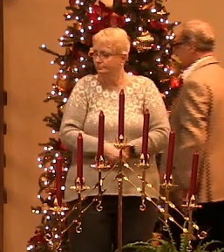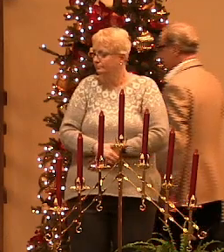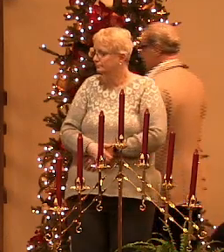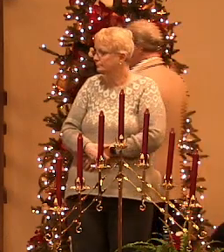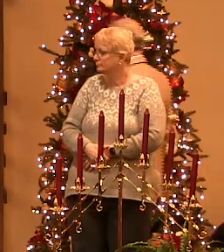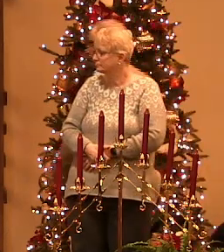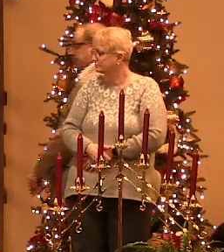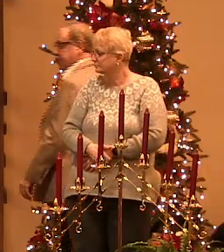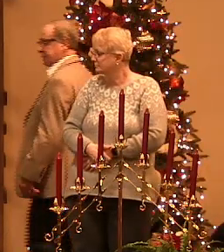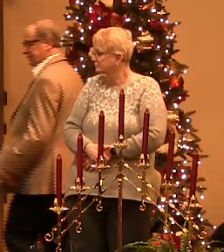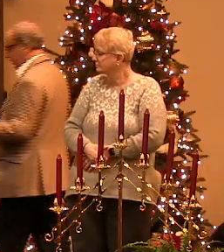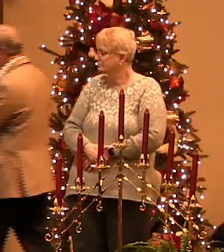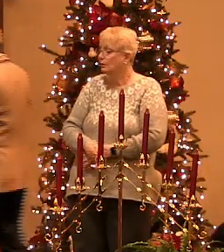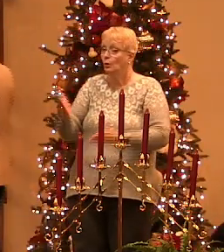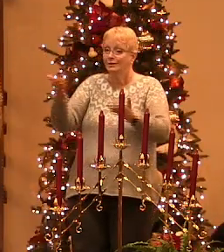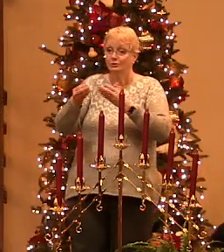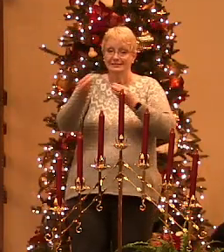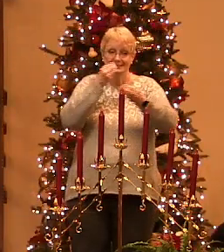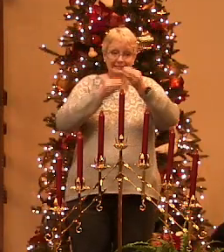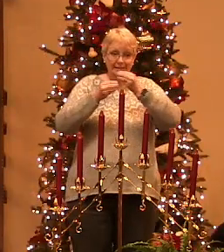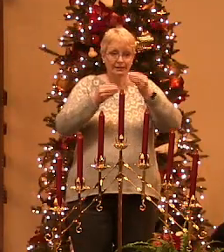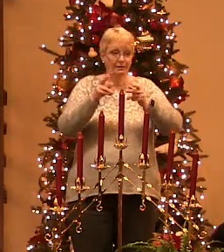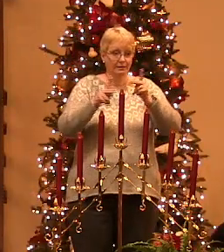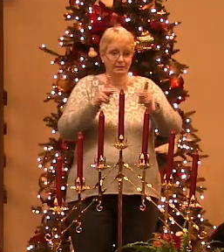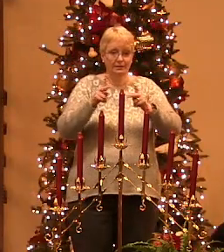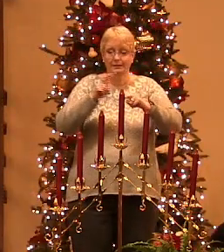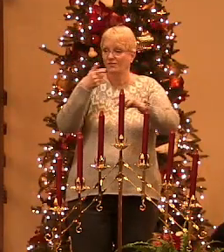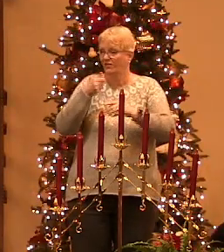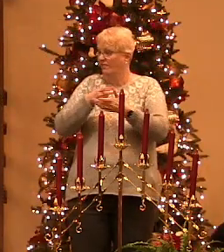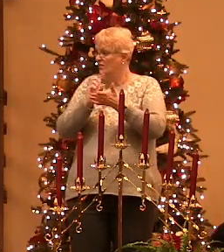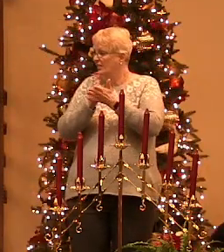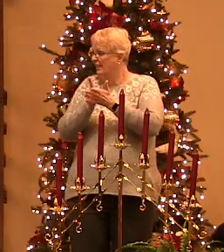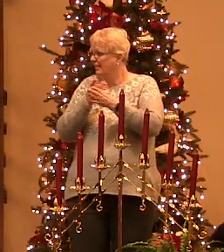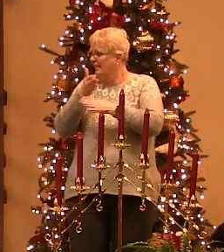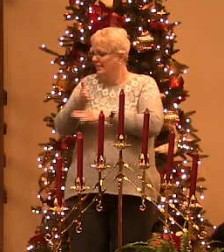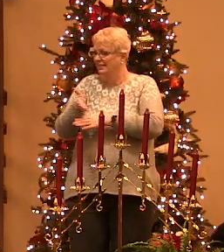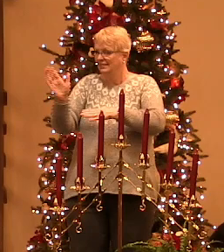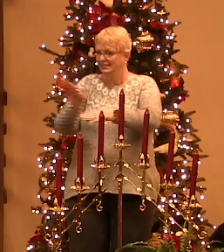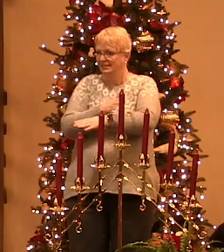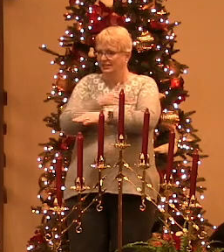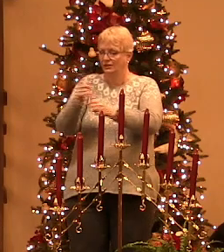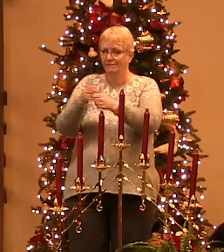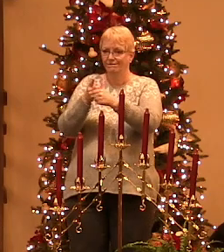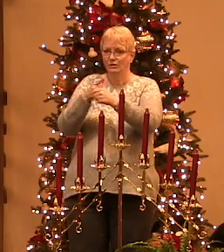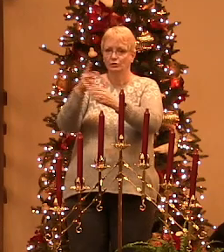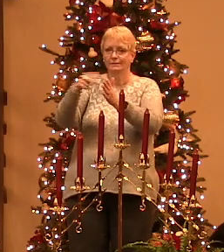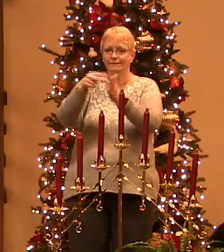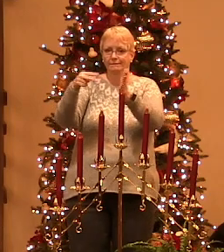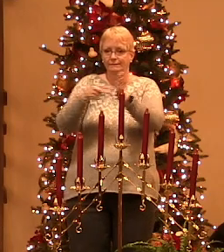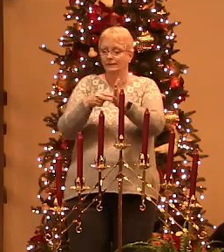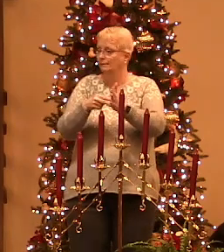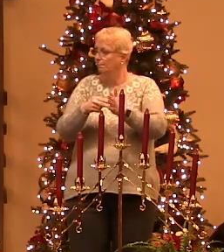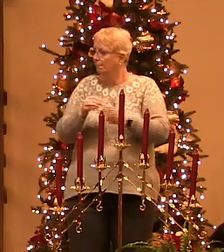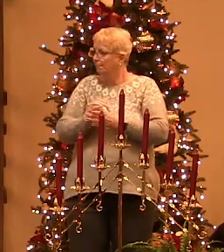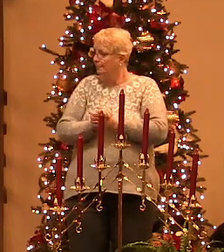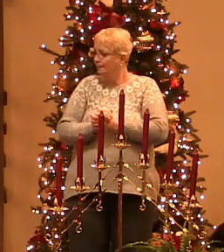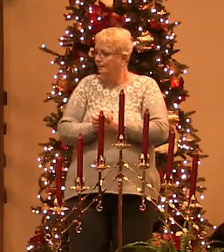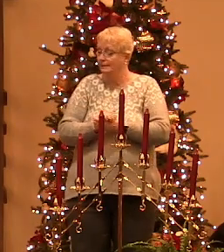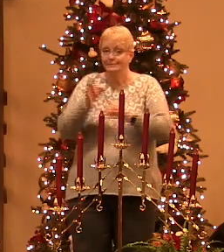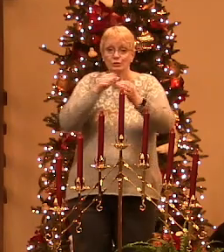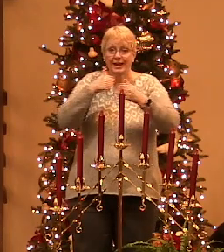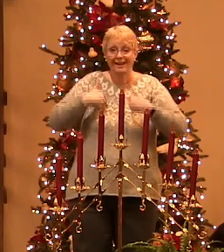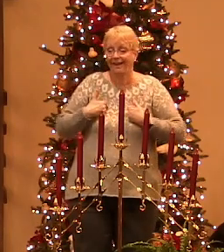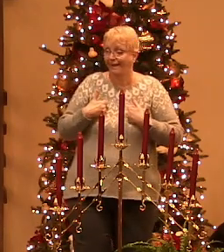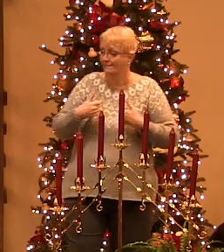We're going to introduce communion, and I'm going to introduce it here for a moment, and then after that, they're going to sing the first verse of the communion hymn. If you do